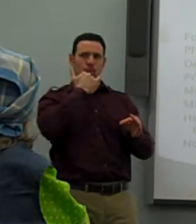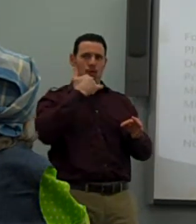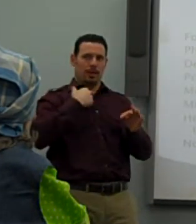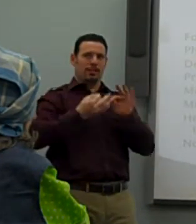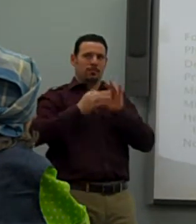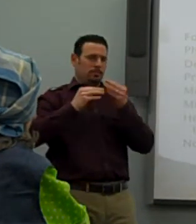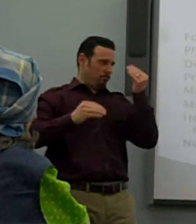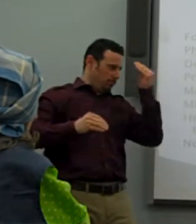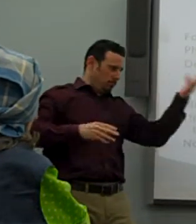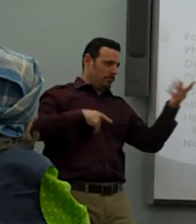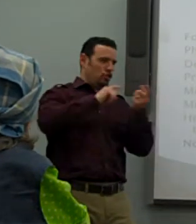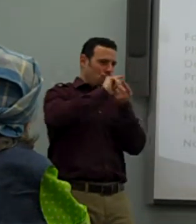up.